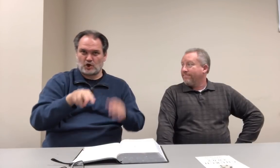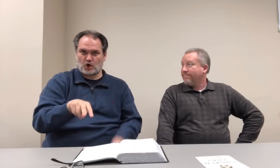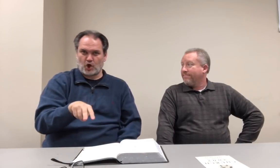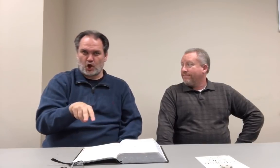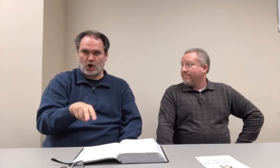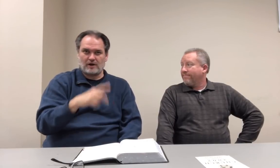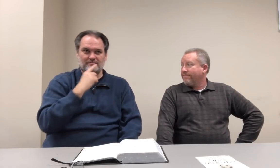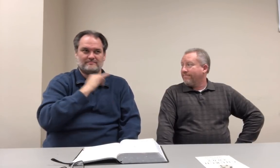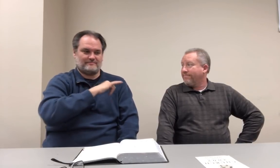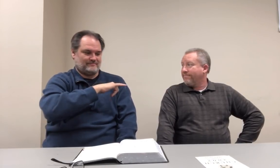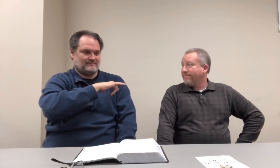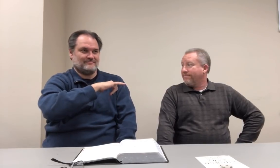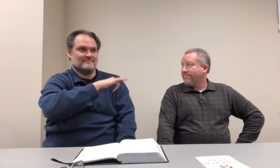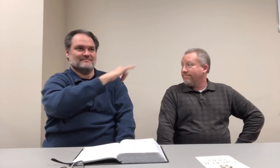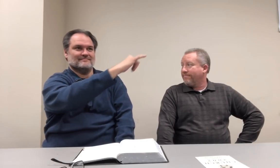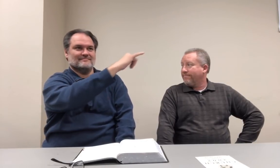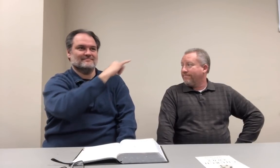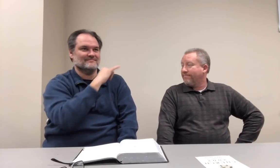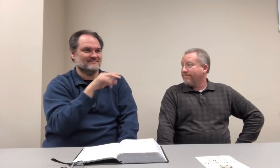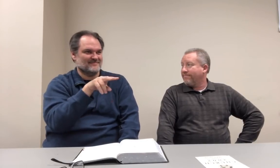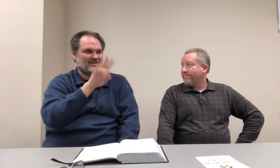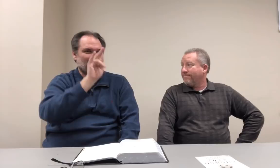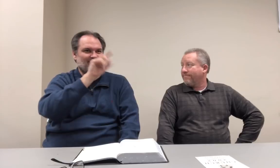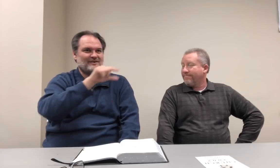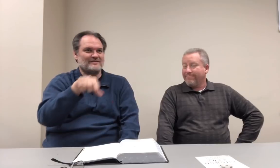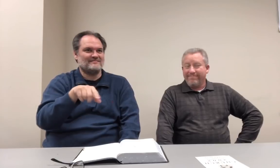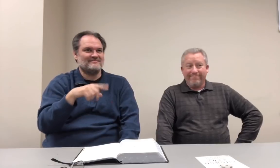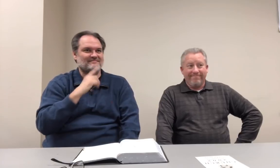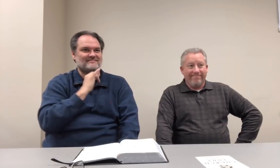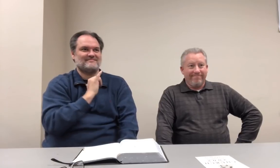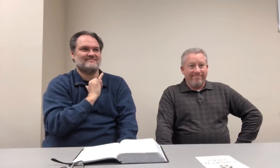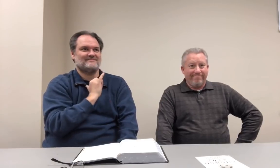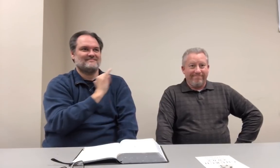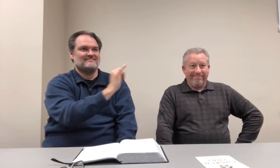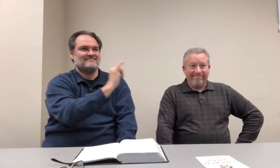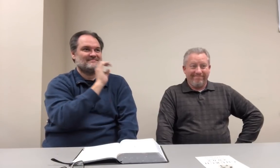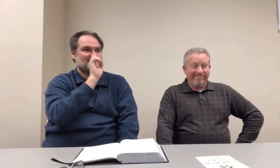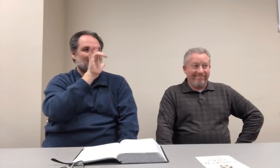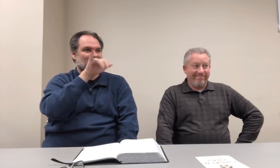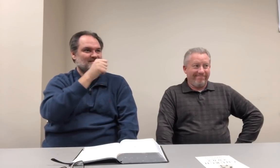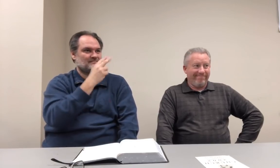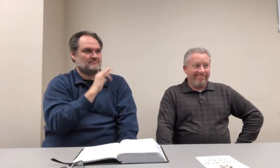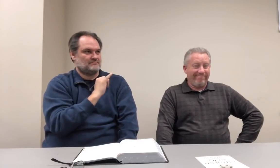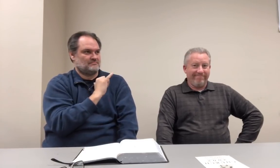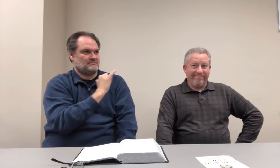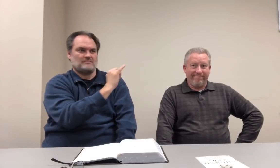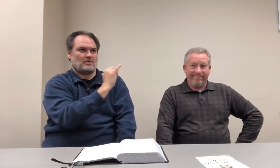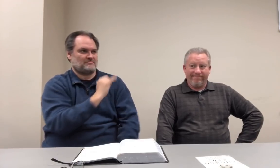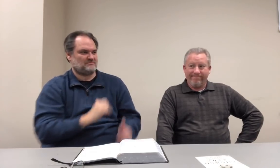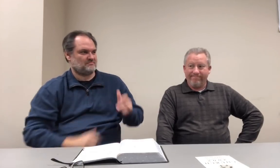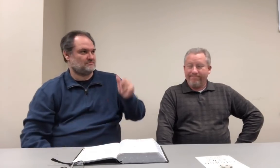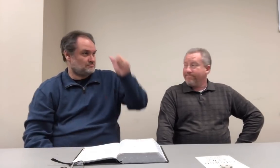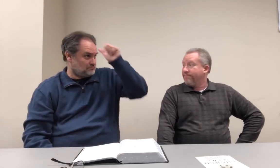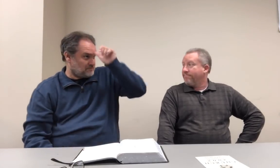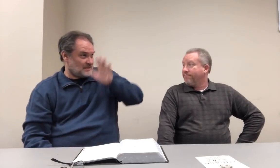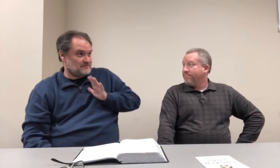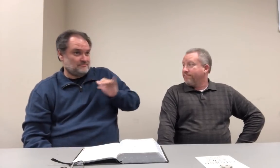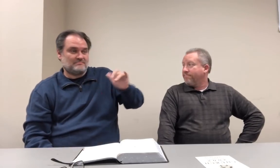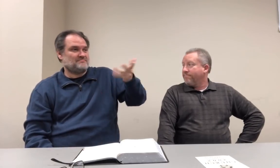in his creation. You look at the Christians, believers, and we manifest God as Savior. But God is